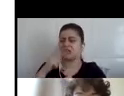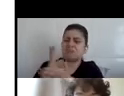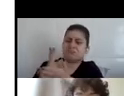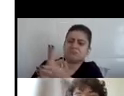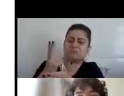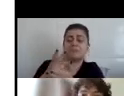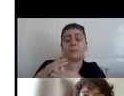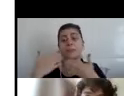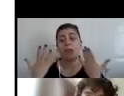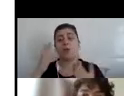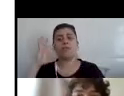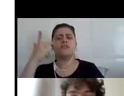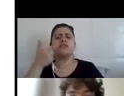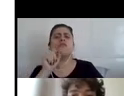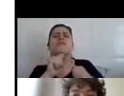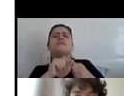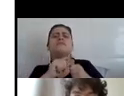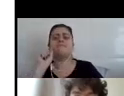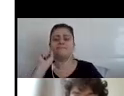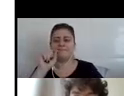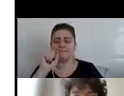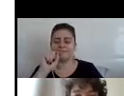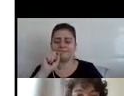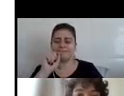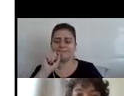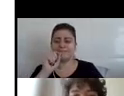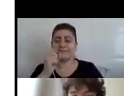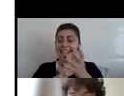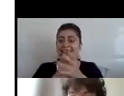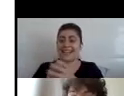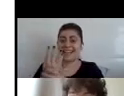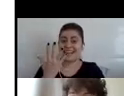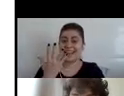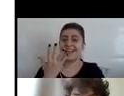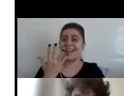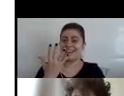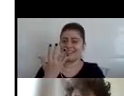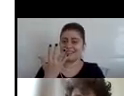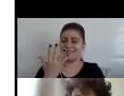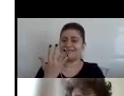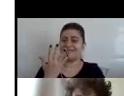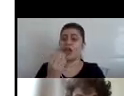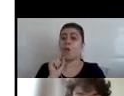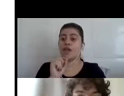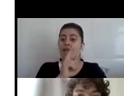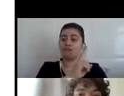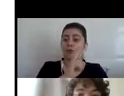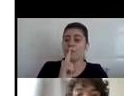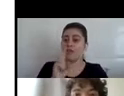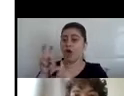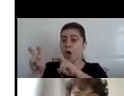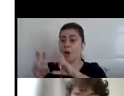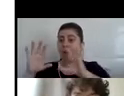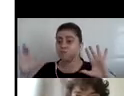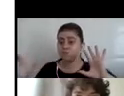create this rural-urban coexistence public supply system.